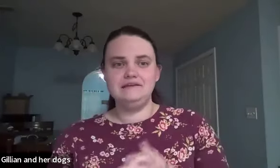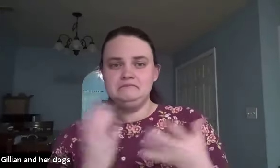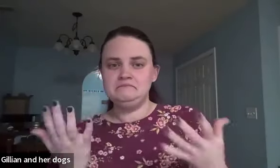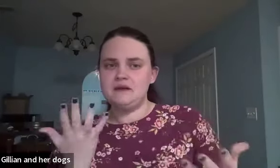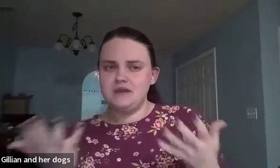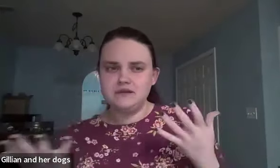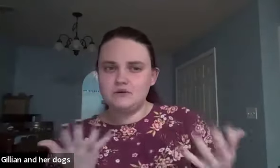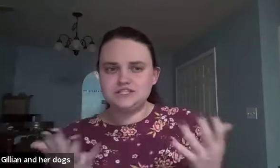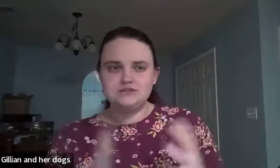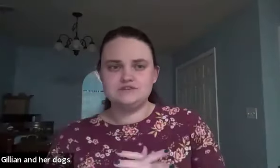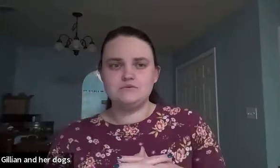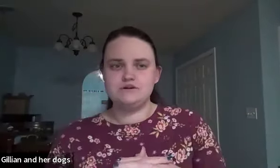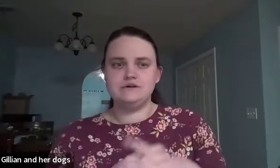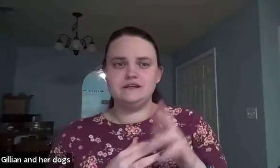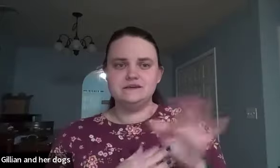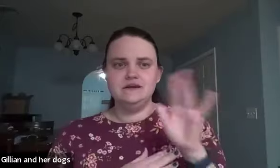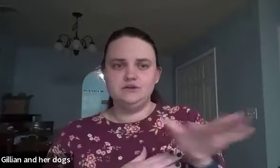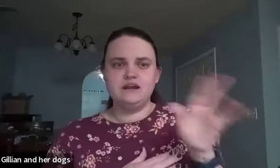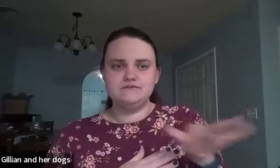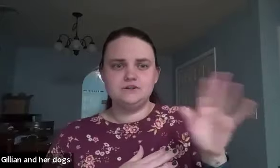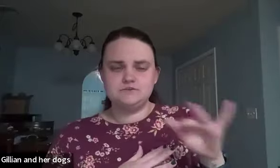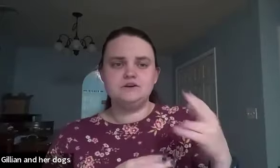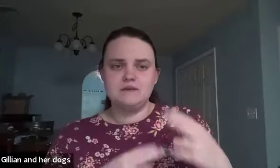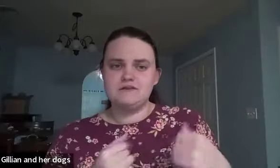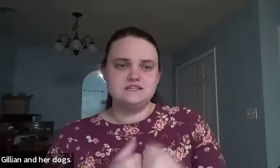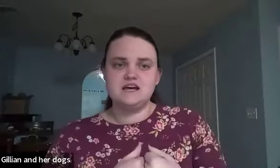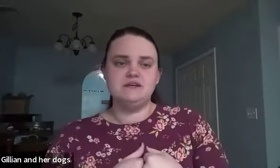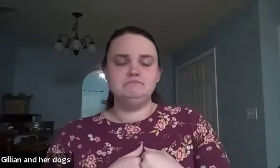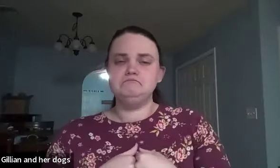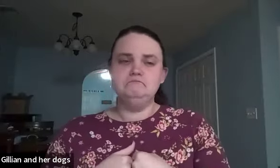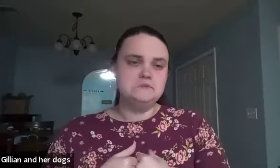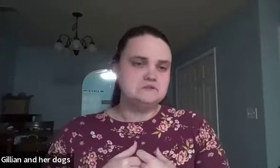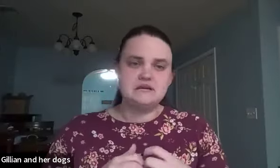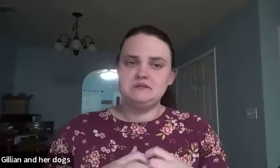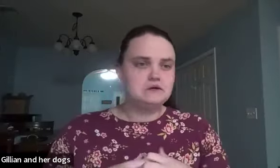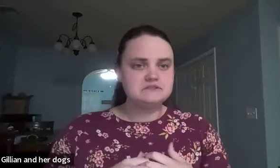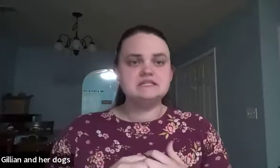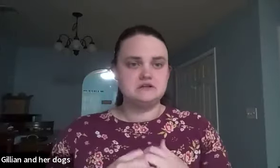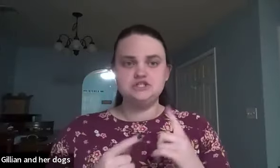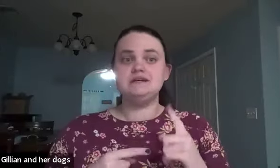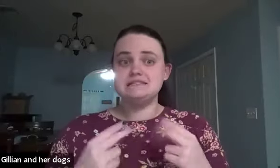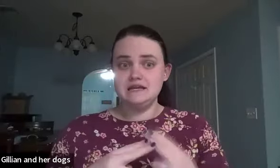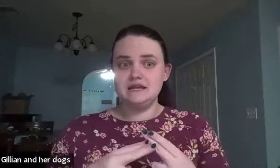And that may be a question you guys were wondering is you would have to finger spell your name every time, and most of the time you don't. As long as you get a sign